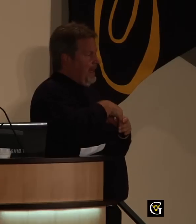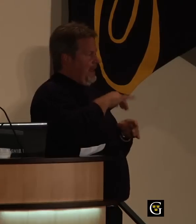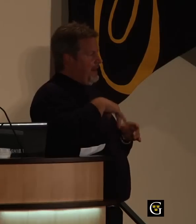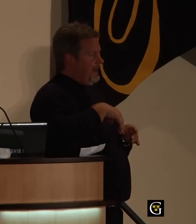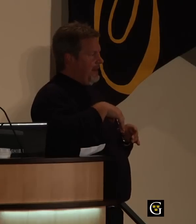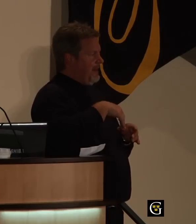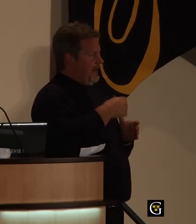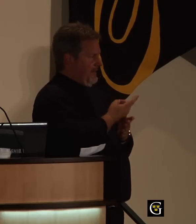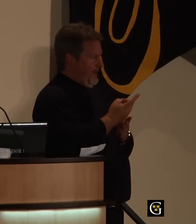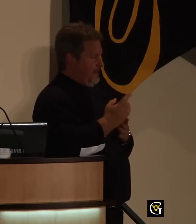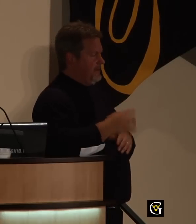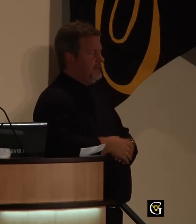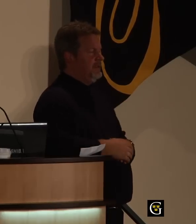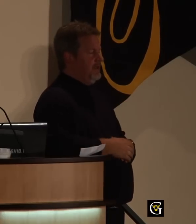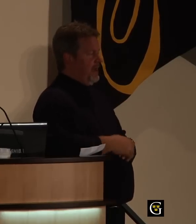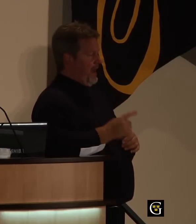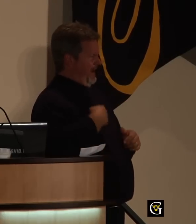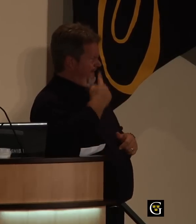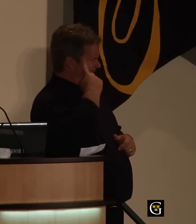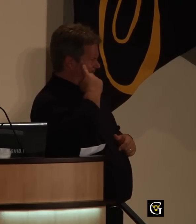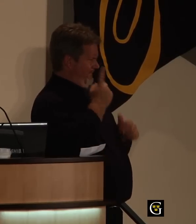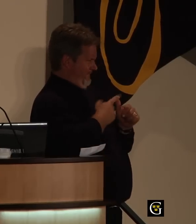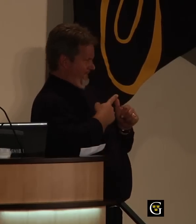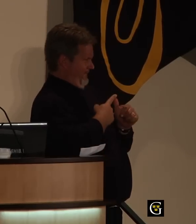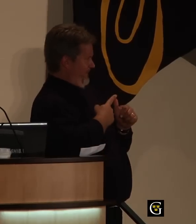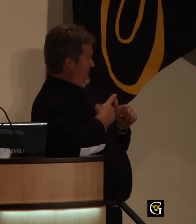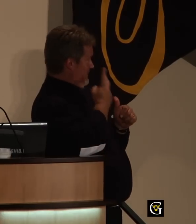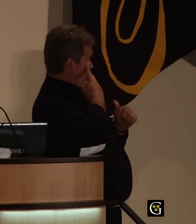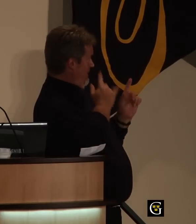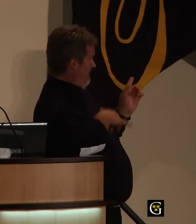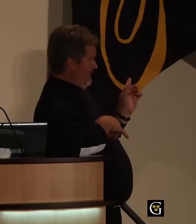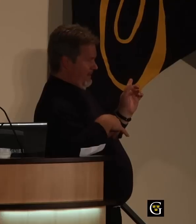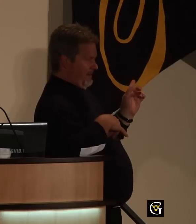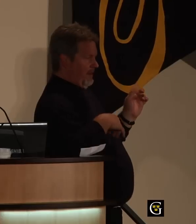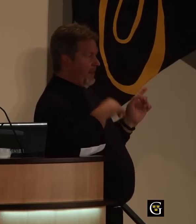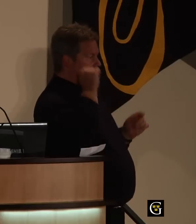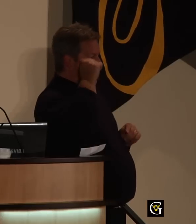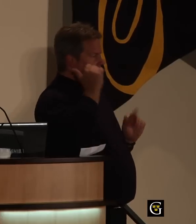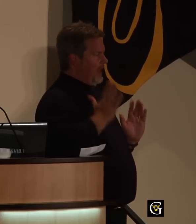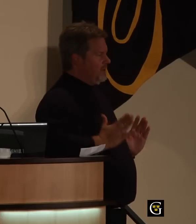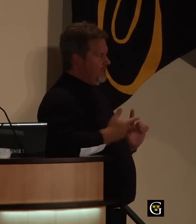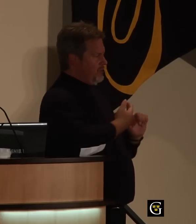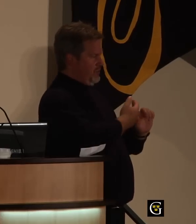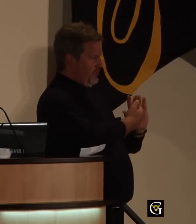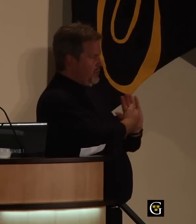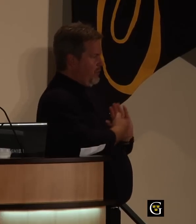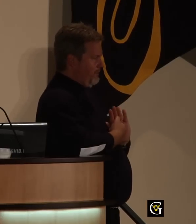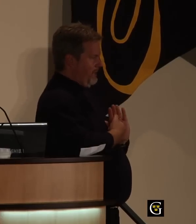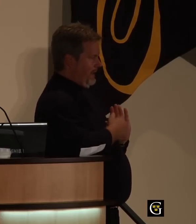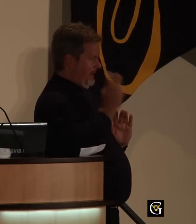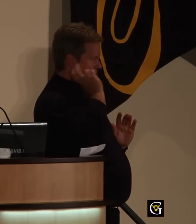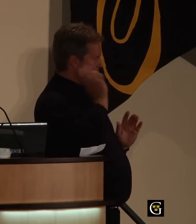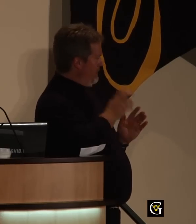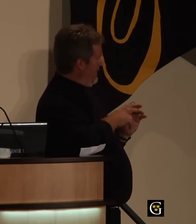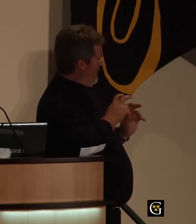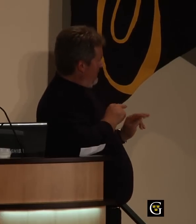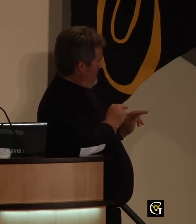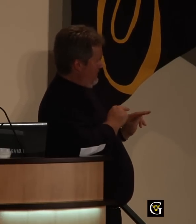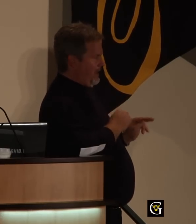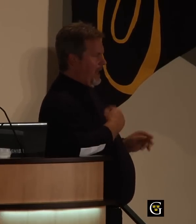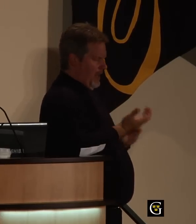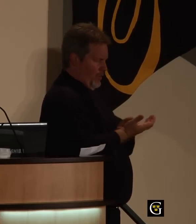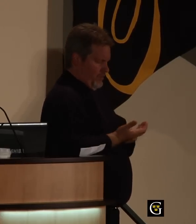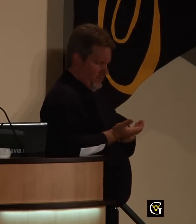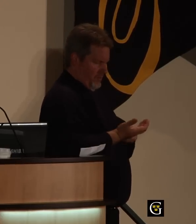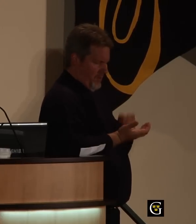when I first saw that little circuit board, when my audiologist showed me and opened up the implant to look at, I cradled it in my